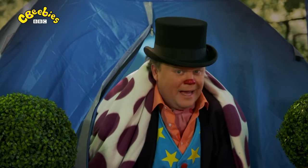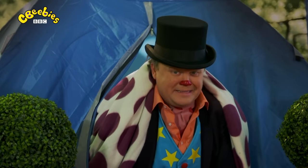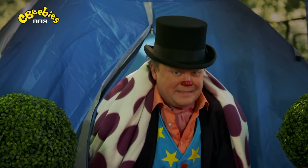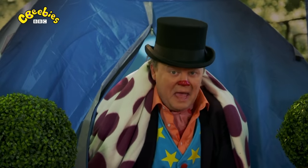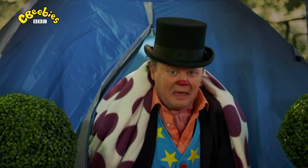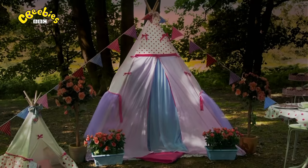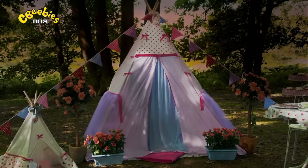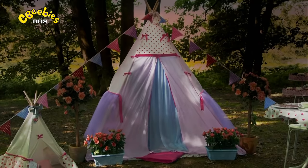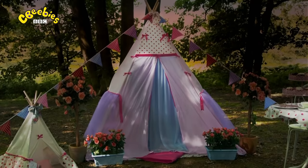i say